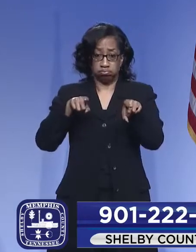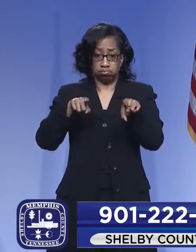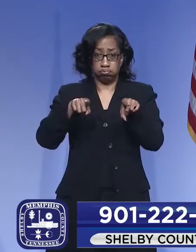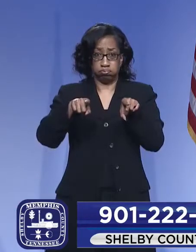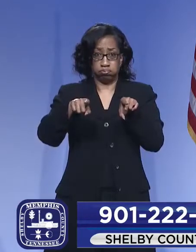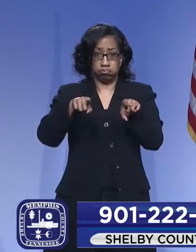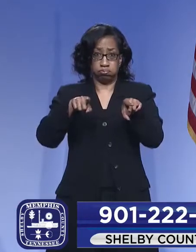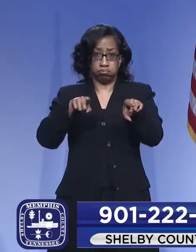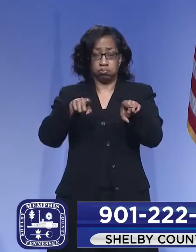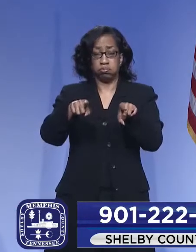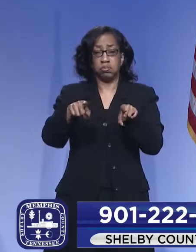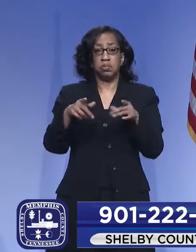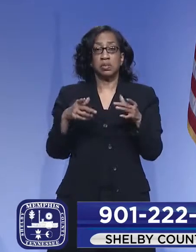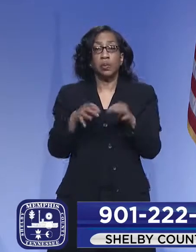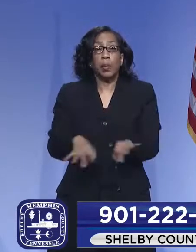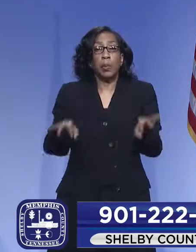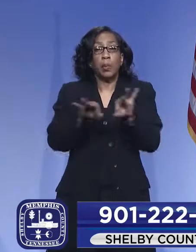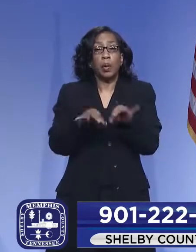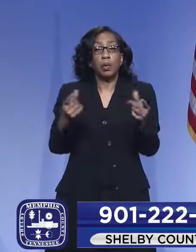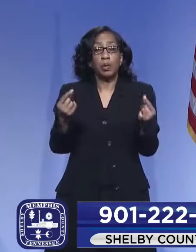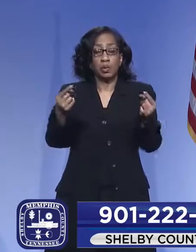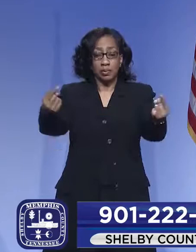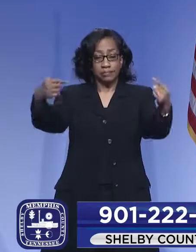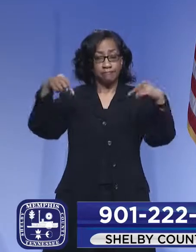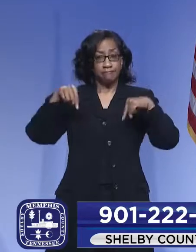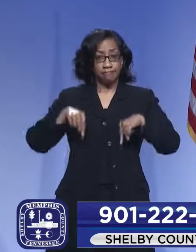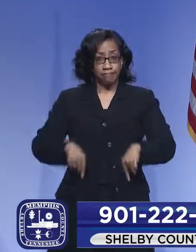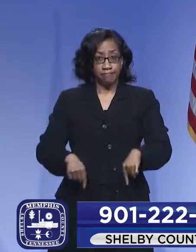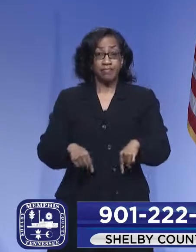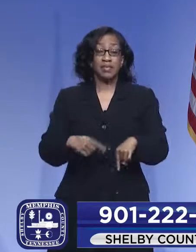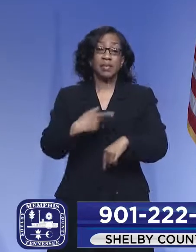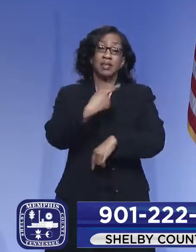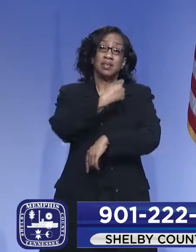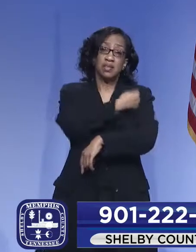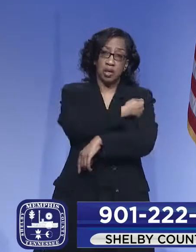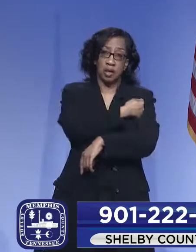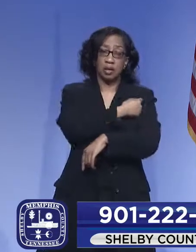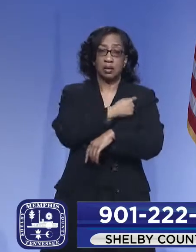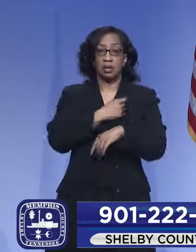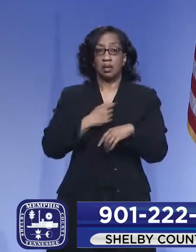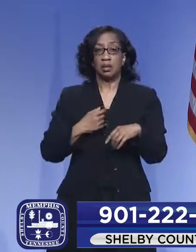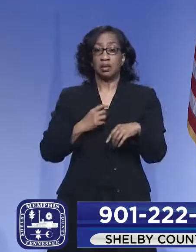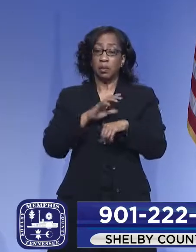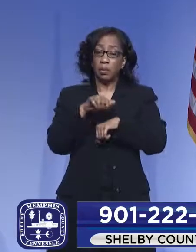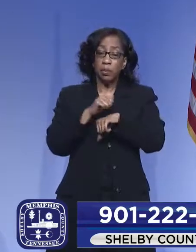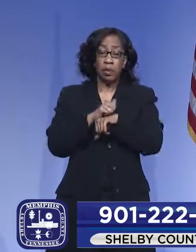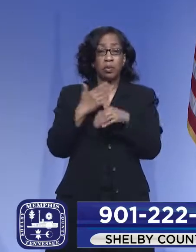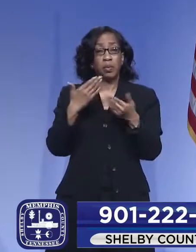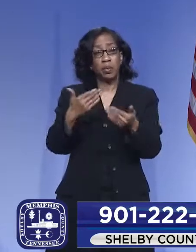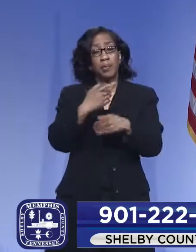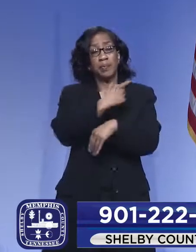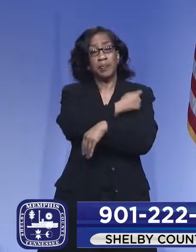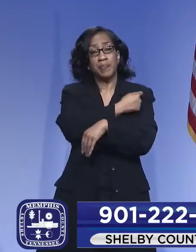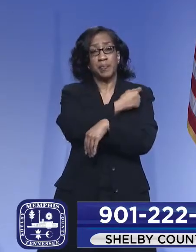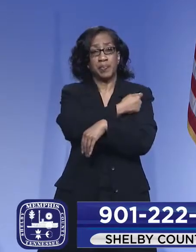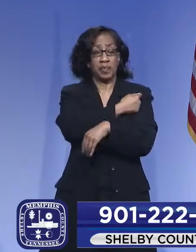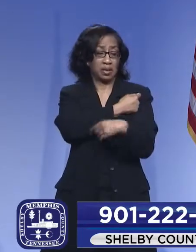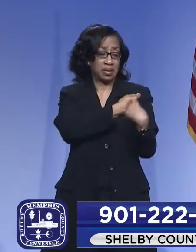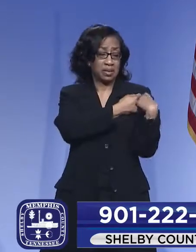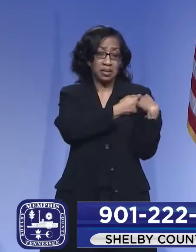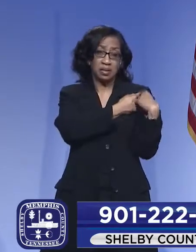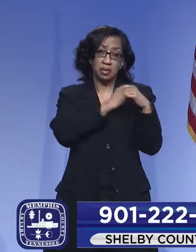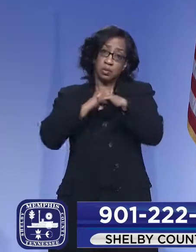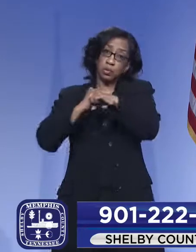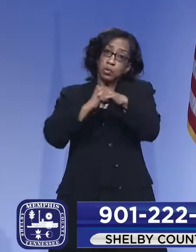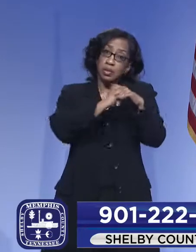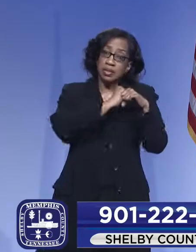keep coming out, filling up those shot appointments and getting vaccinated, because that vaccine will protect against